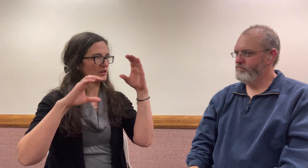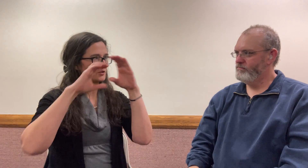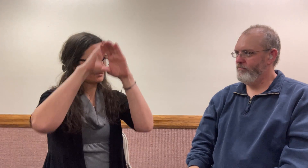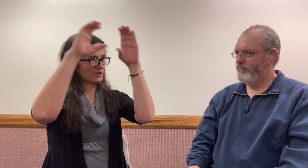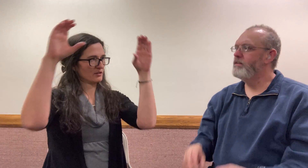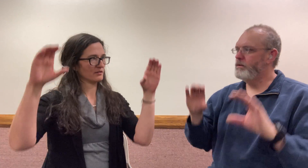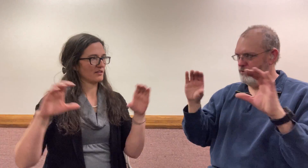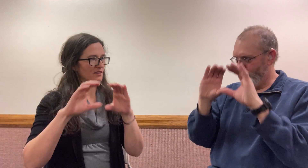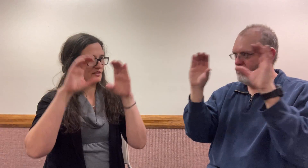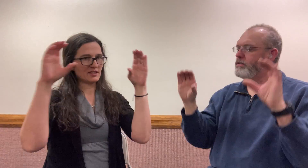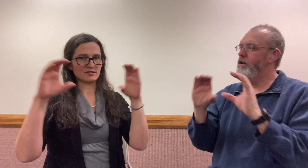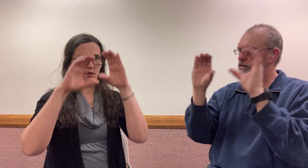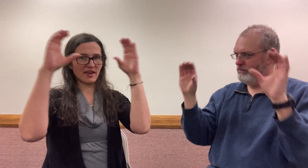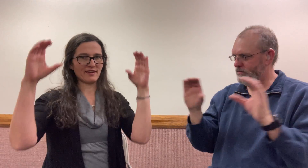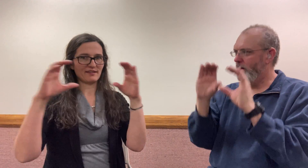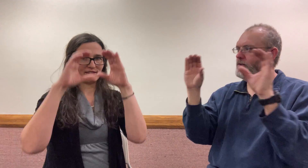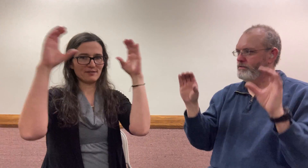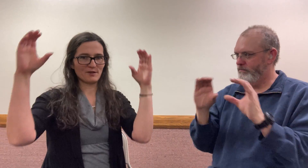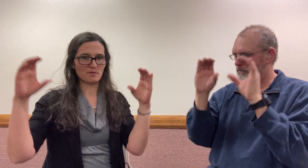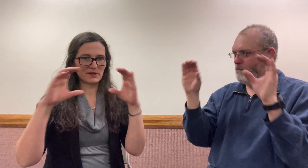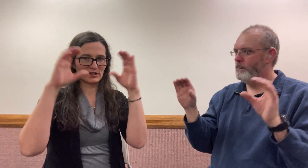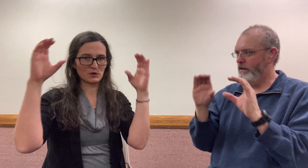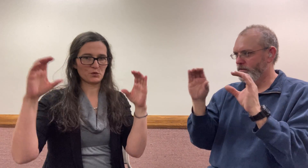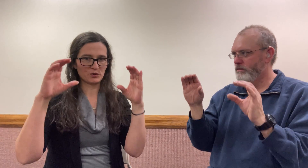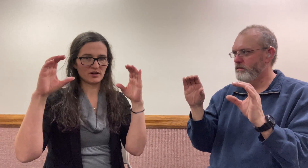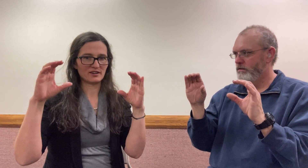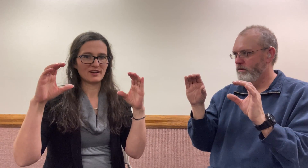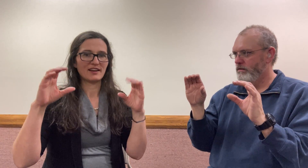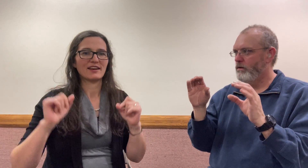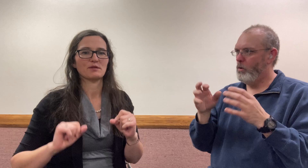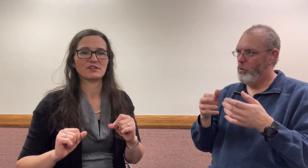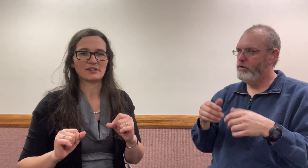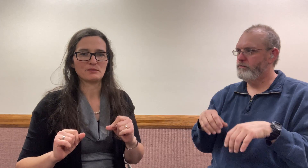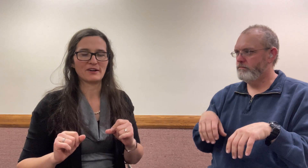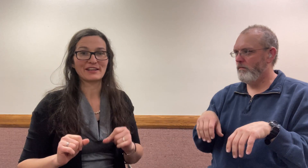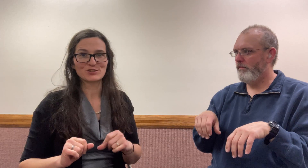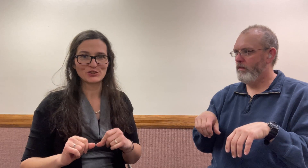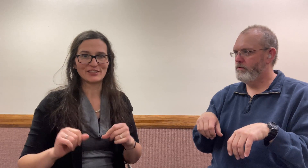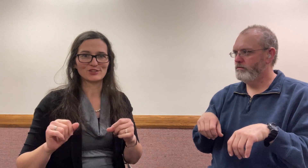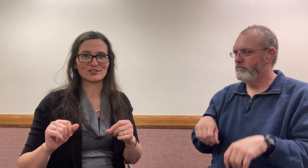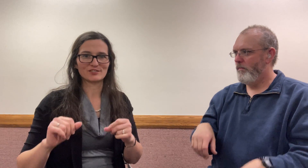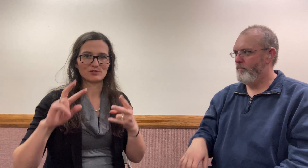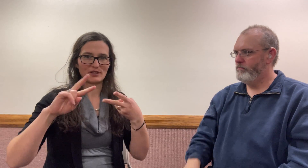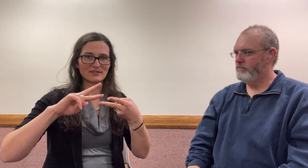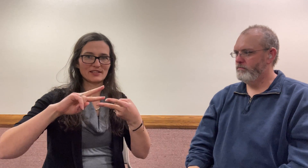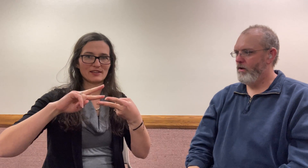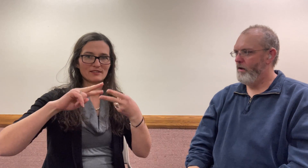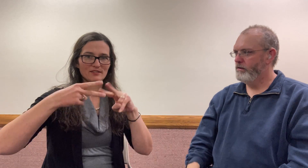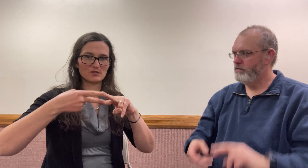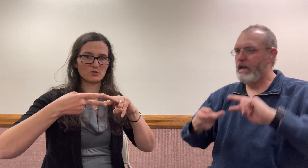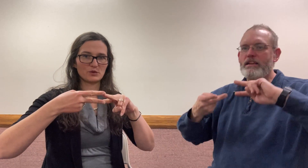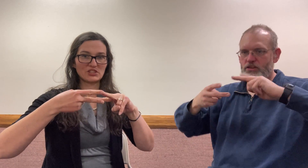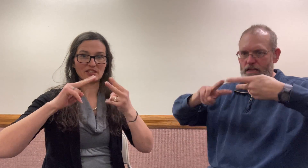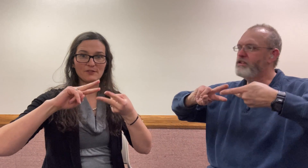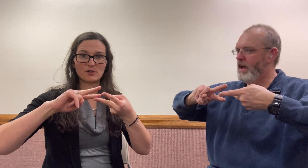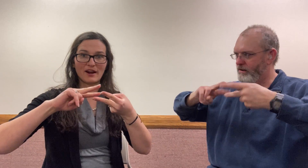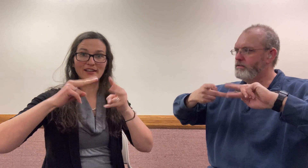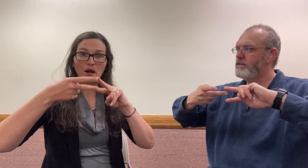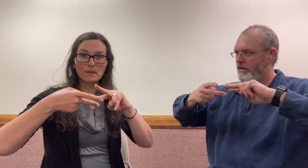also be this way if you have a bigger computer. And we talked about exchanges, so that's like switching, if you had like a